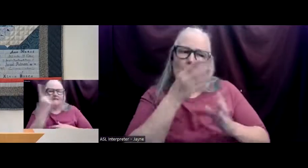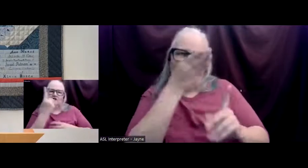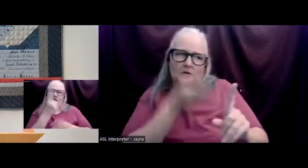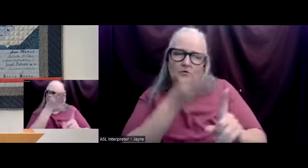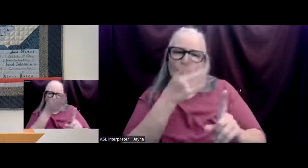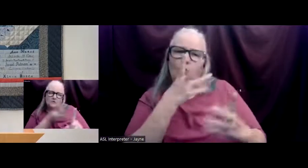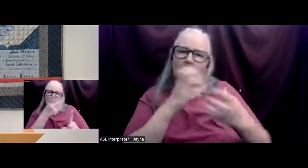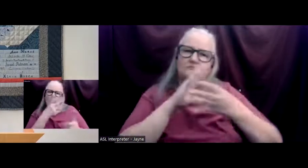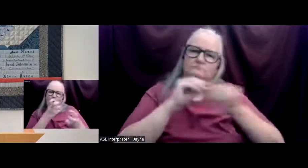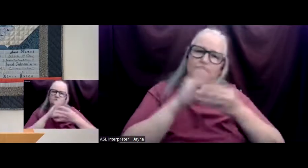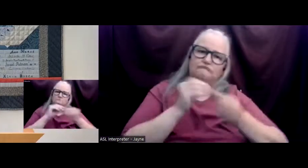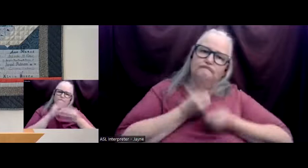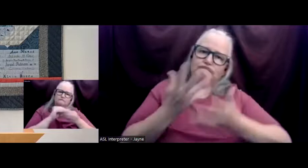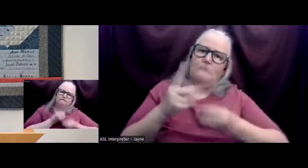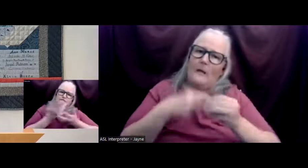about theirs.